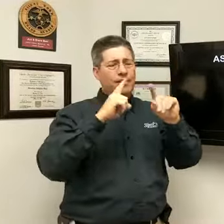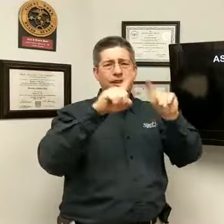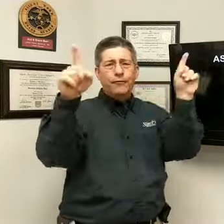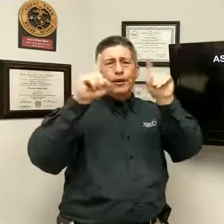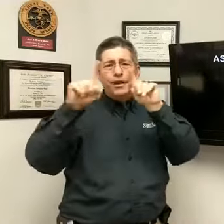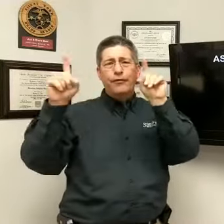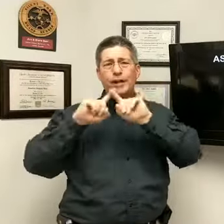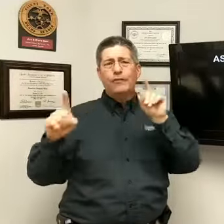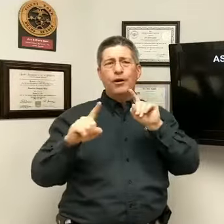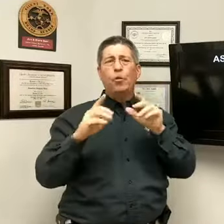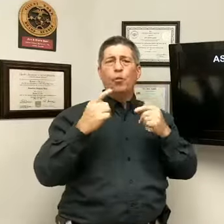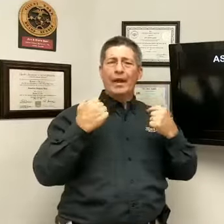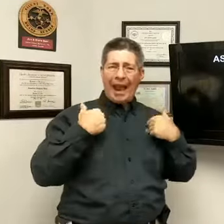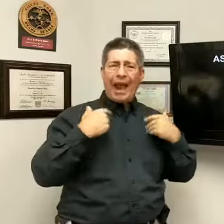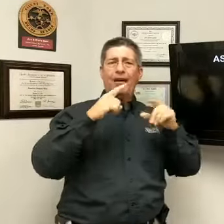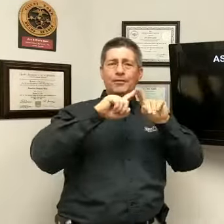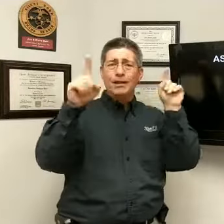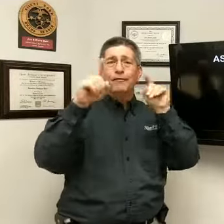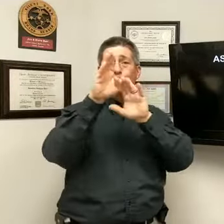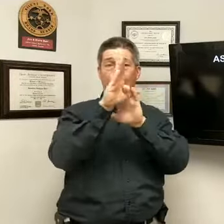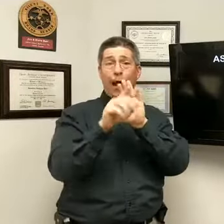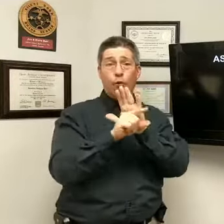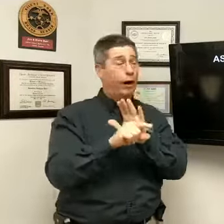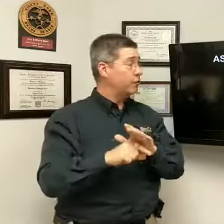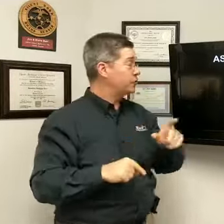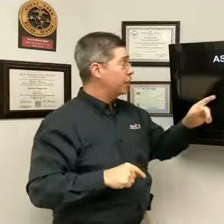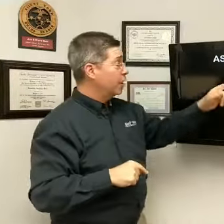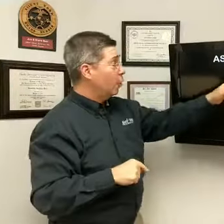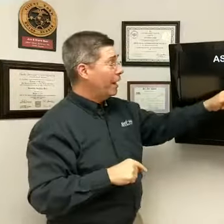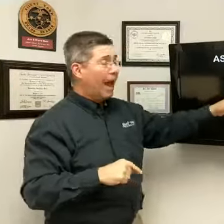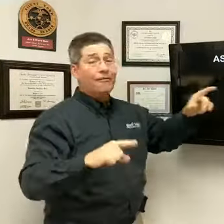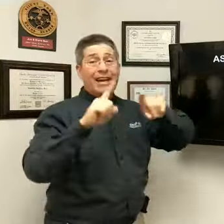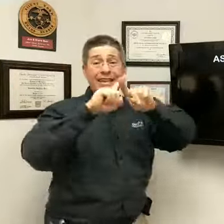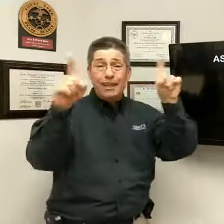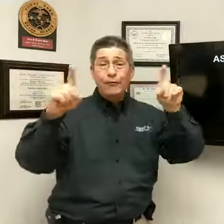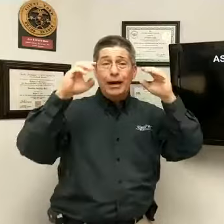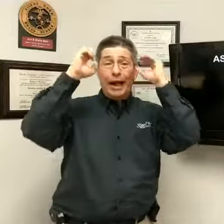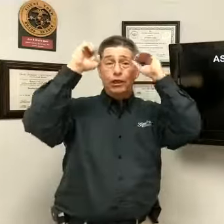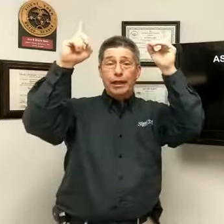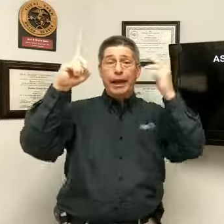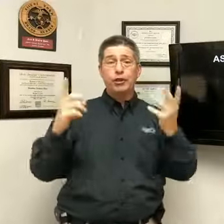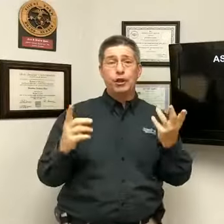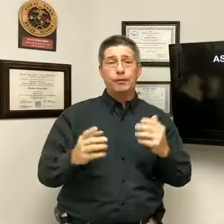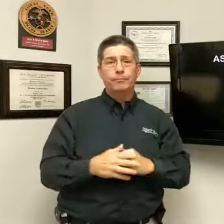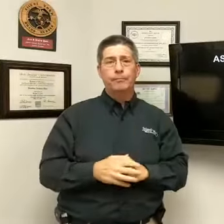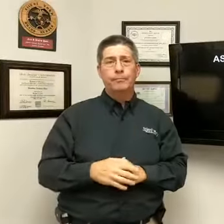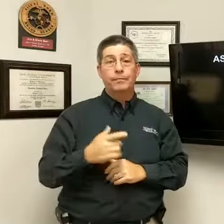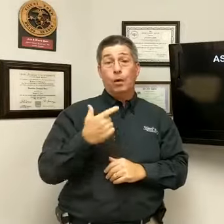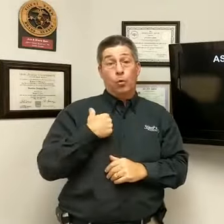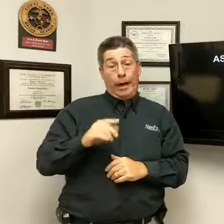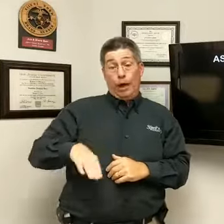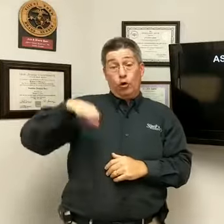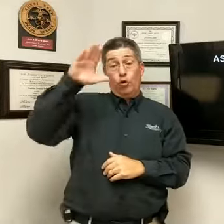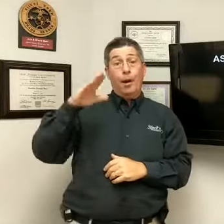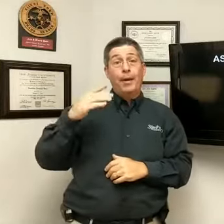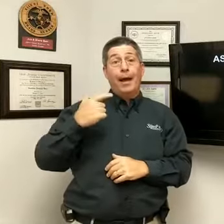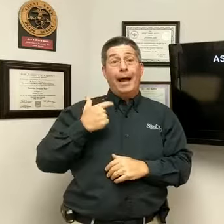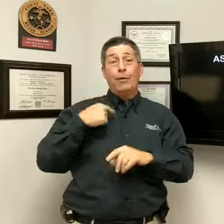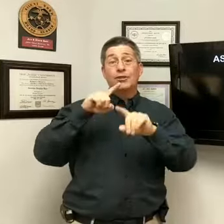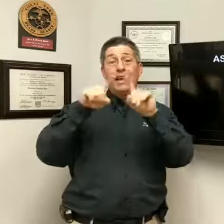different. We have different backgrounds. We have different education. When I grew up, I was in a